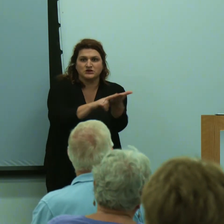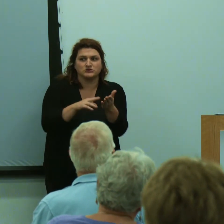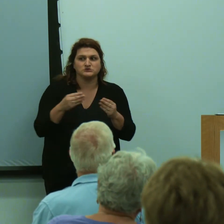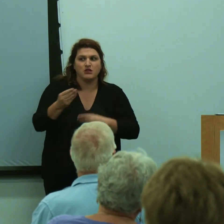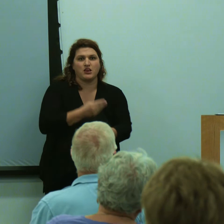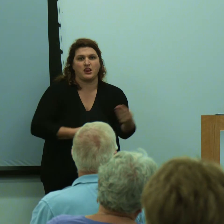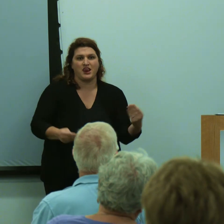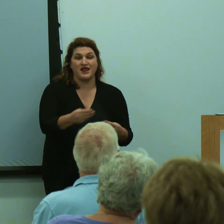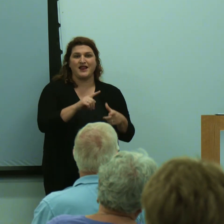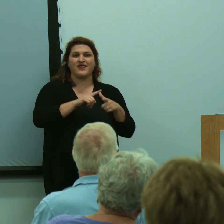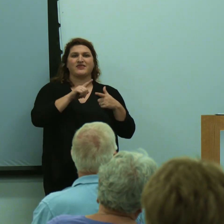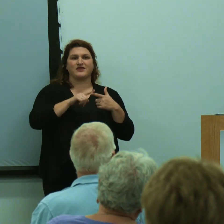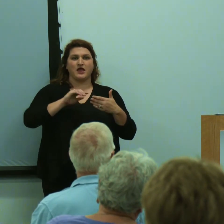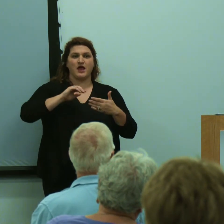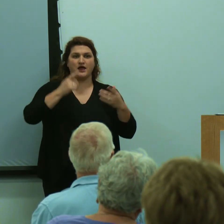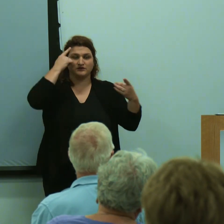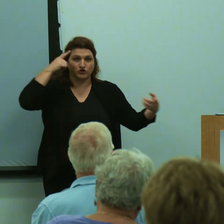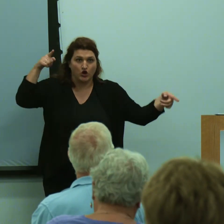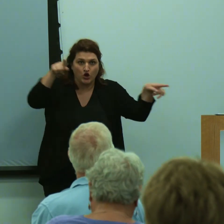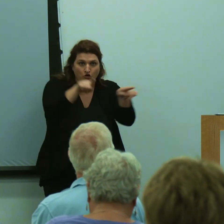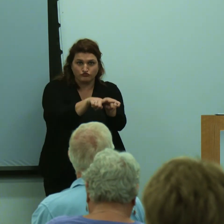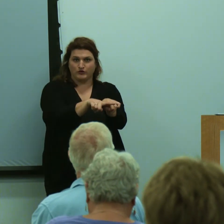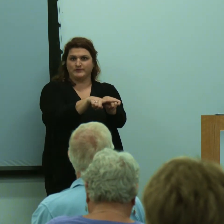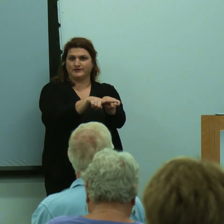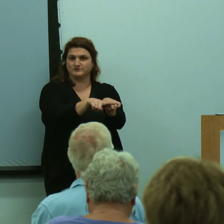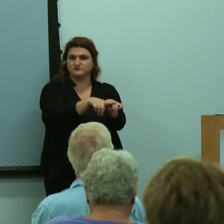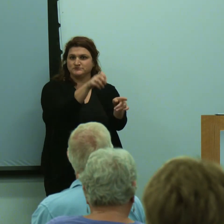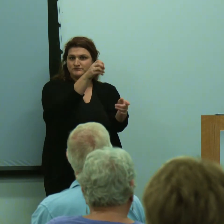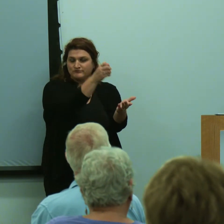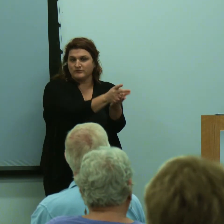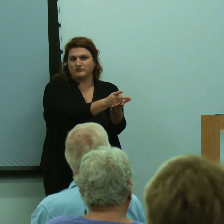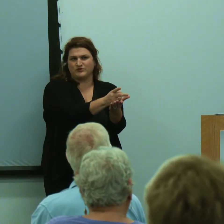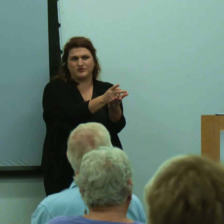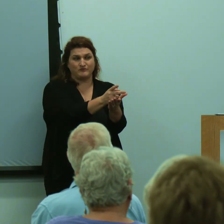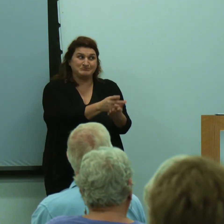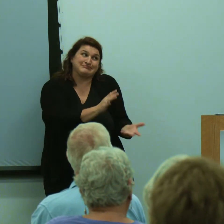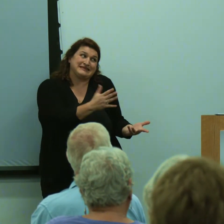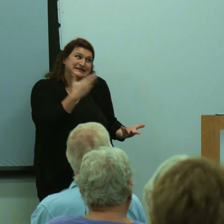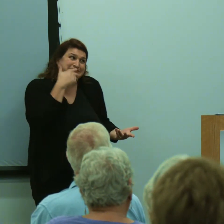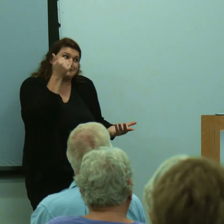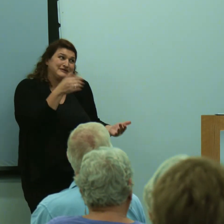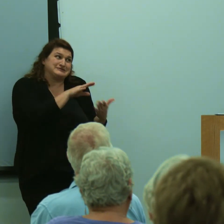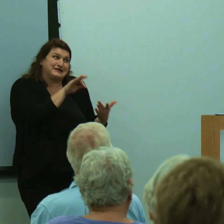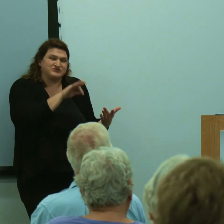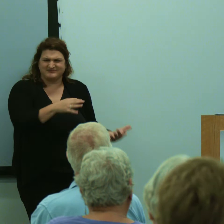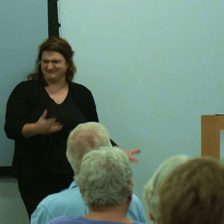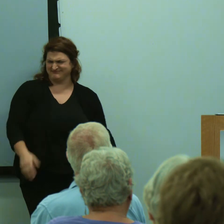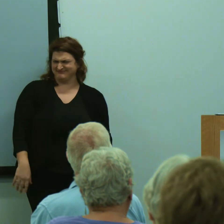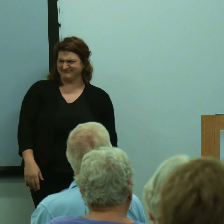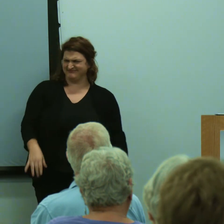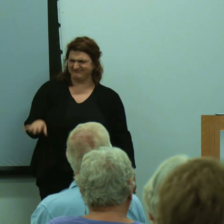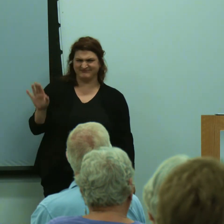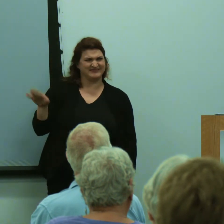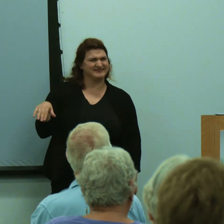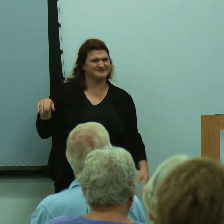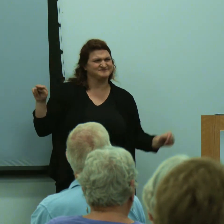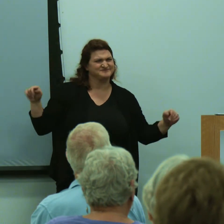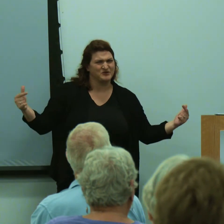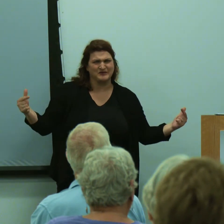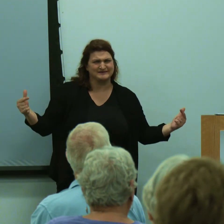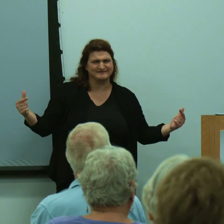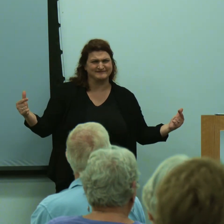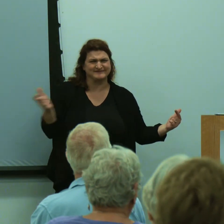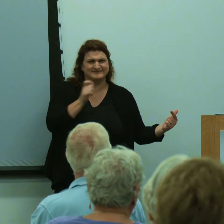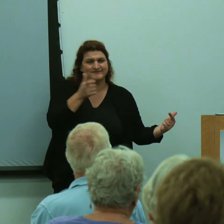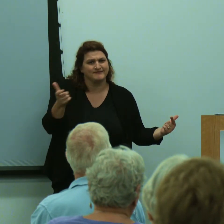people that felt that way said, well, that's the best we're going to do. Well, the best we're going to do is absolutely